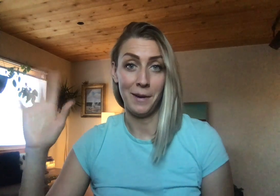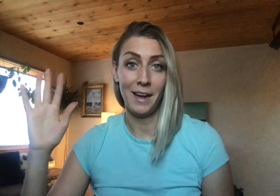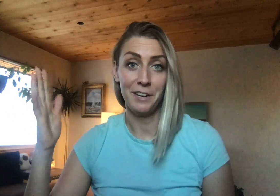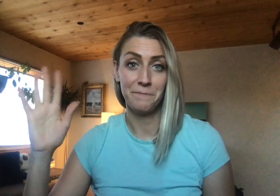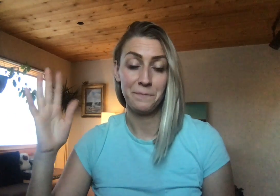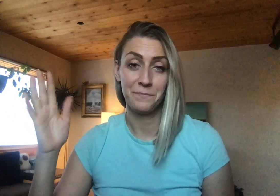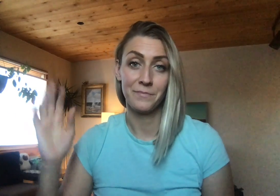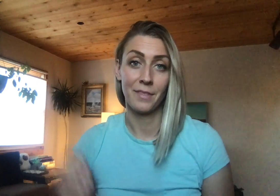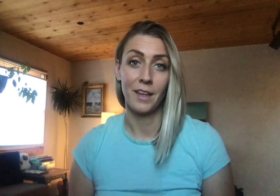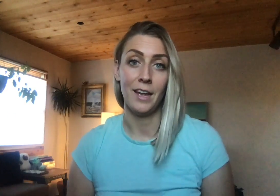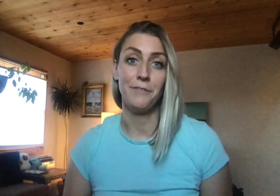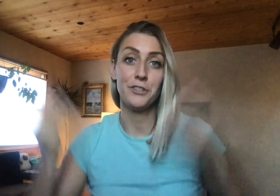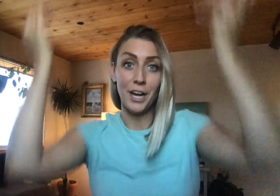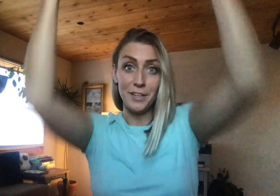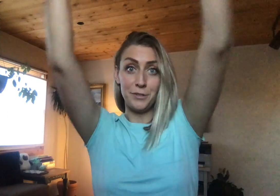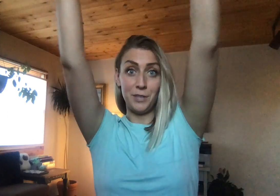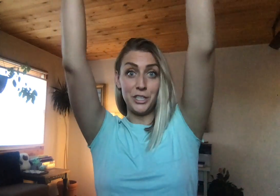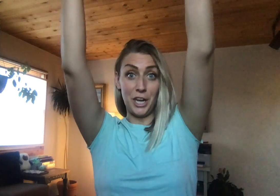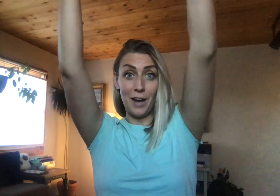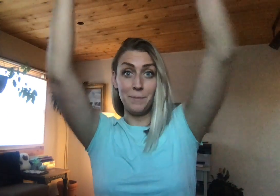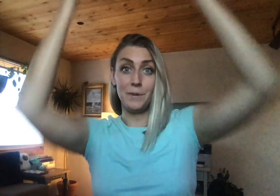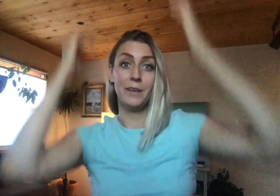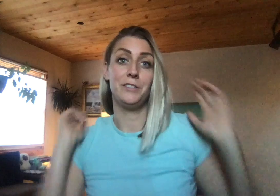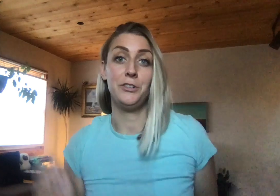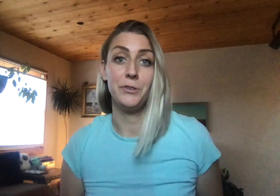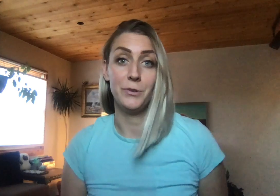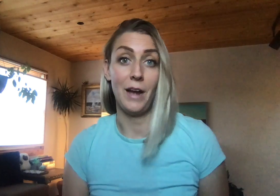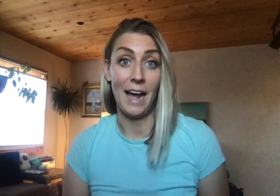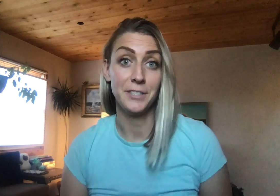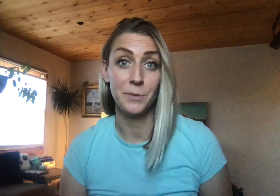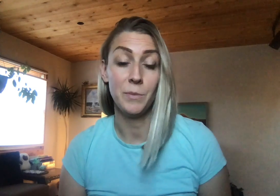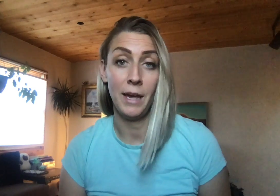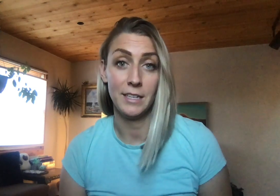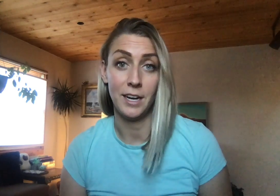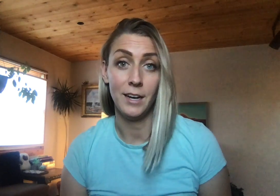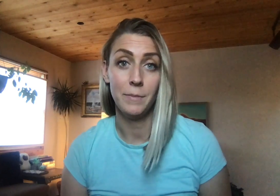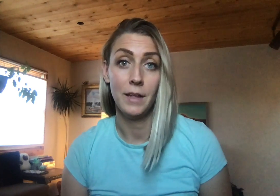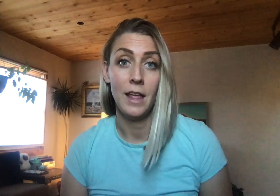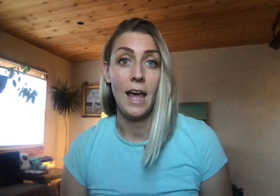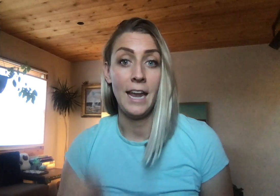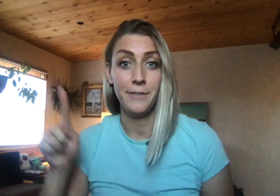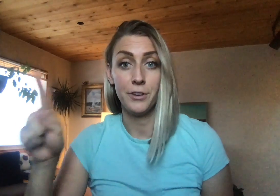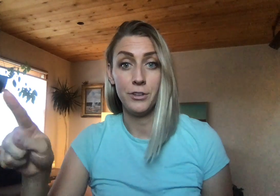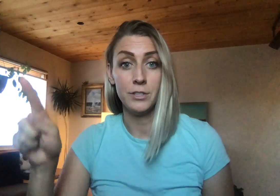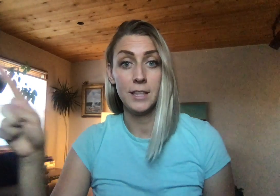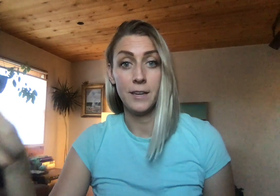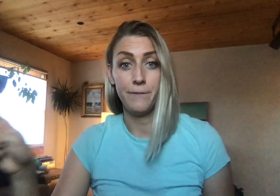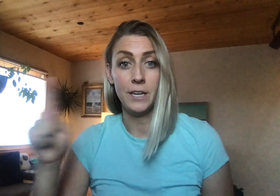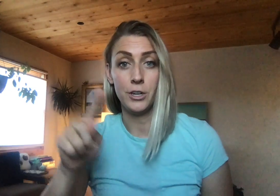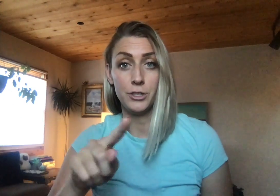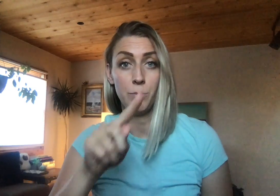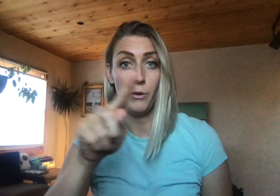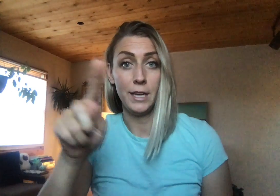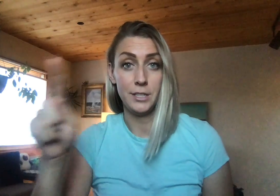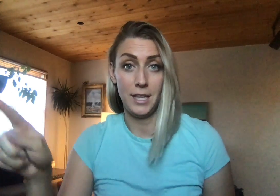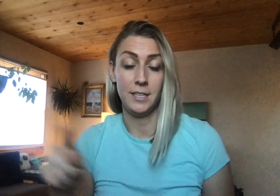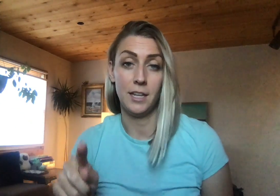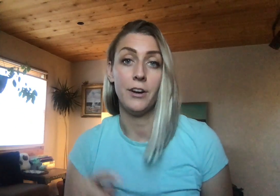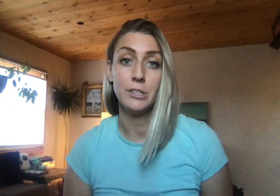bye-bye, if your child is reaching up to ask to be picked up, and if they're using their finger to point to things that are